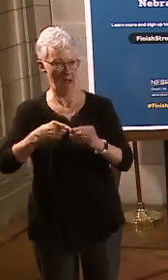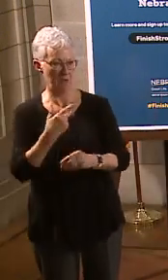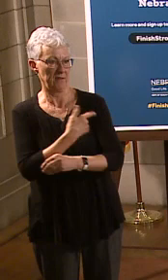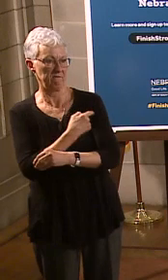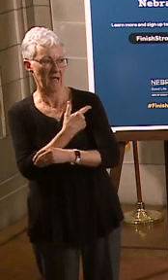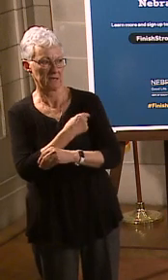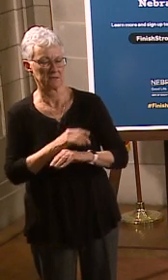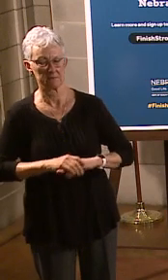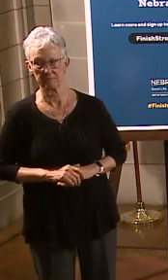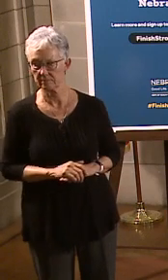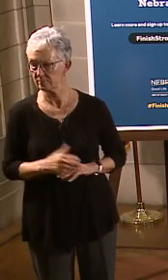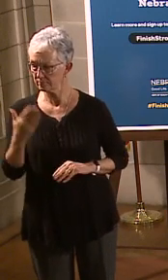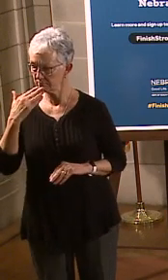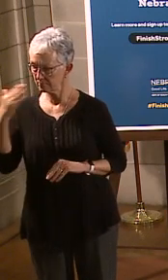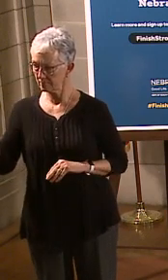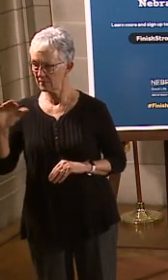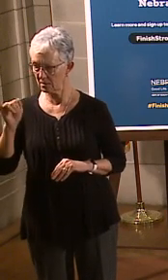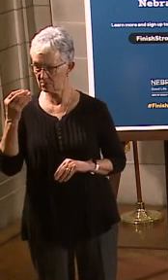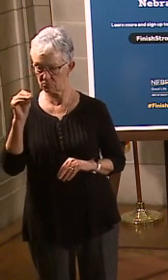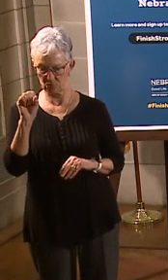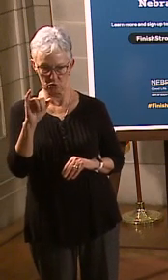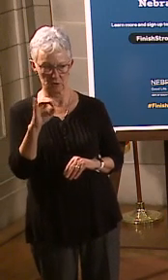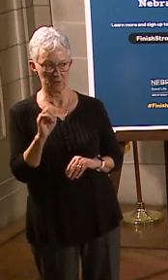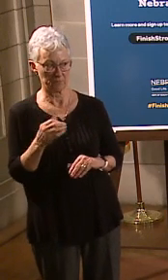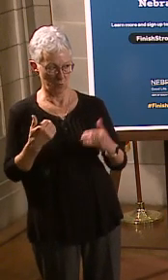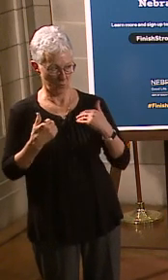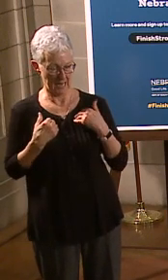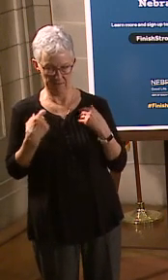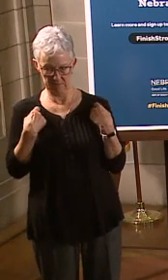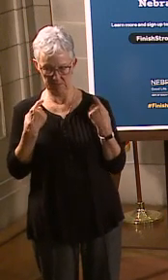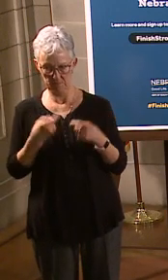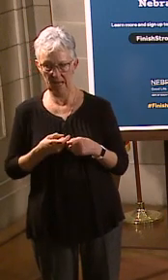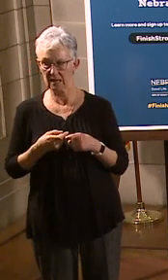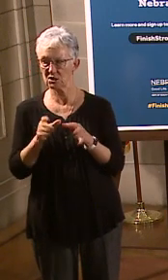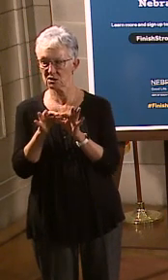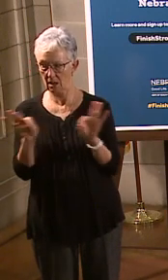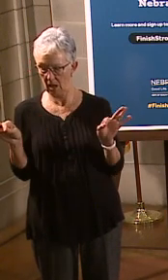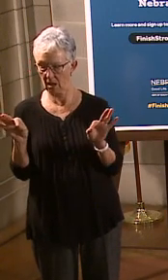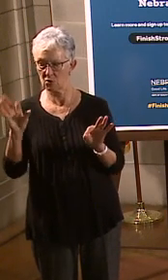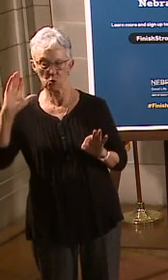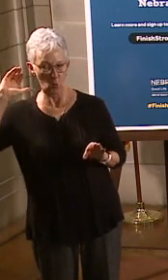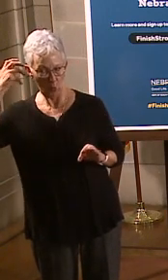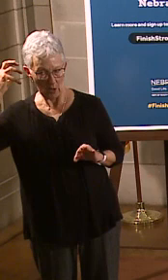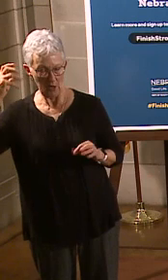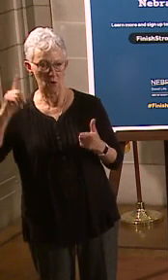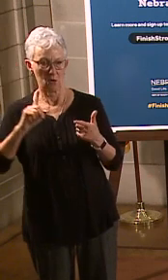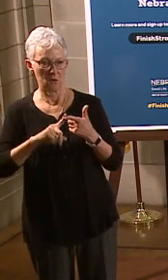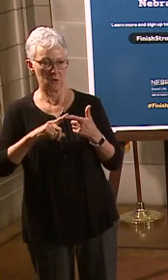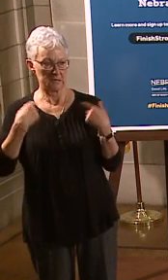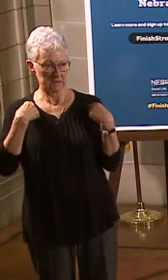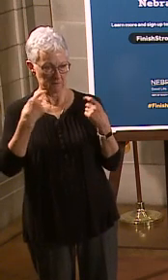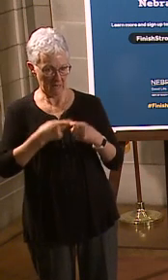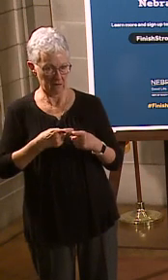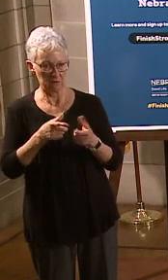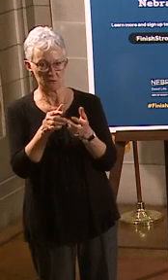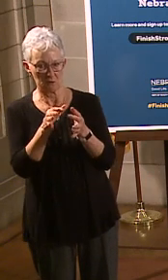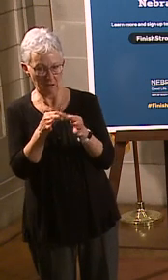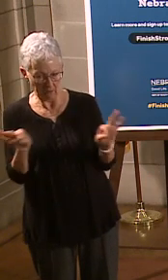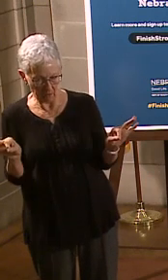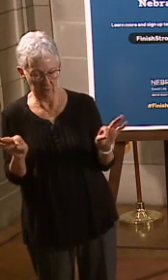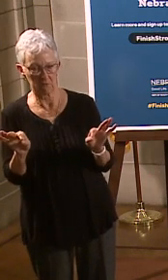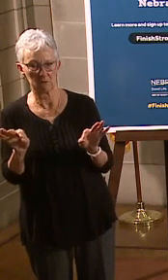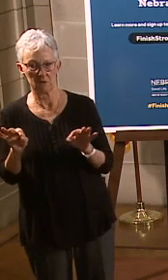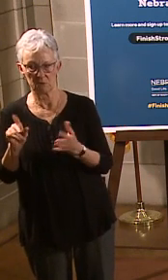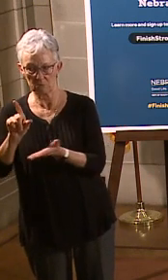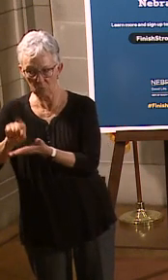Thank you, Josie. And yeah, we're doing Spanish language radio and Spanish language ads, for example, as part of that outreach. So a variety